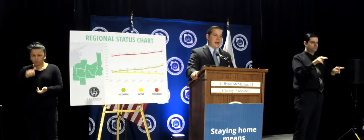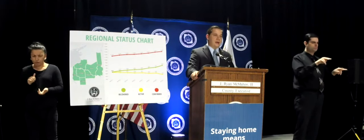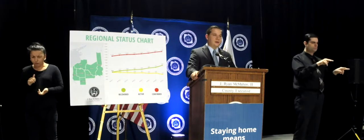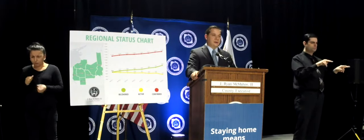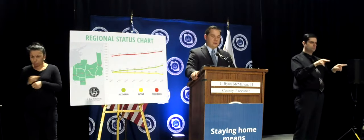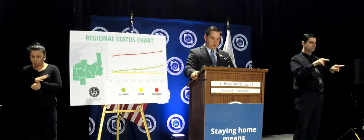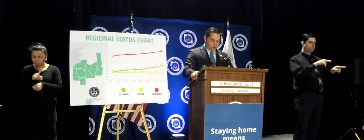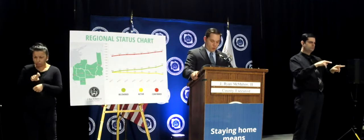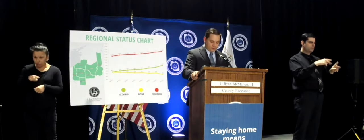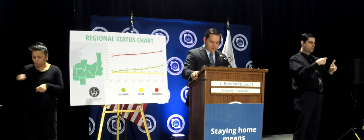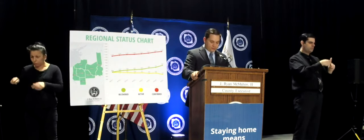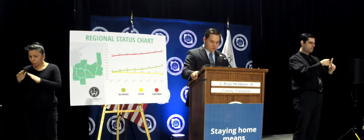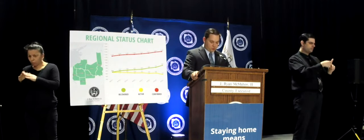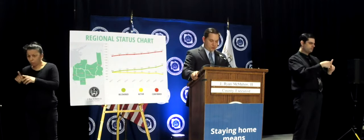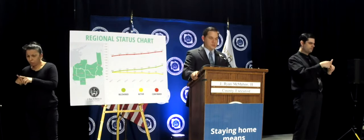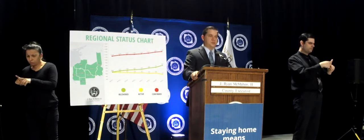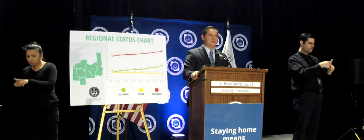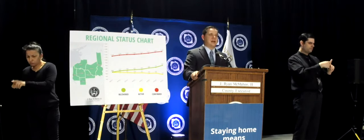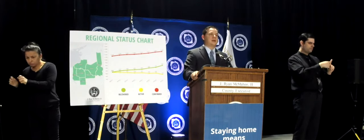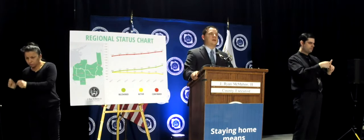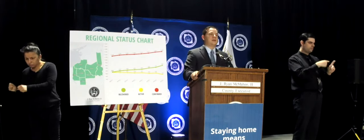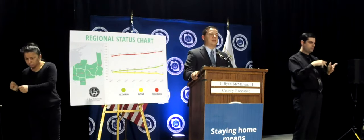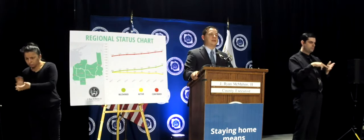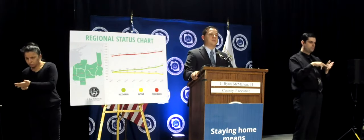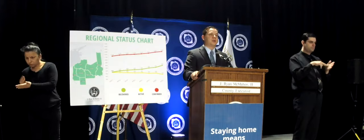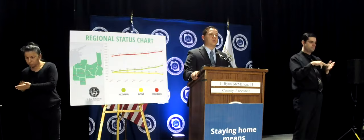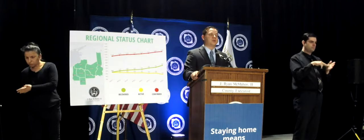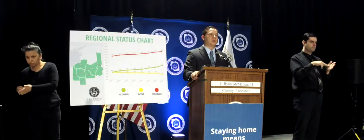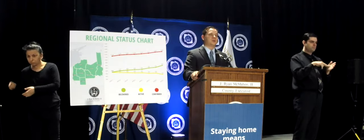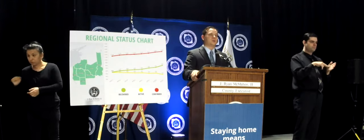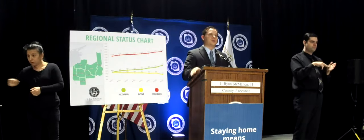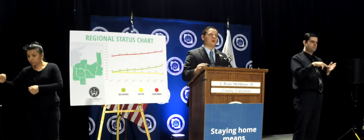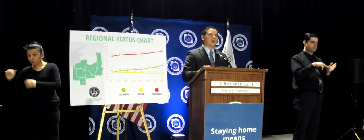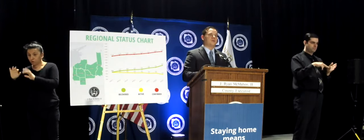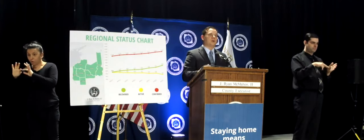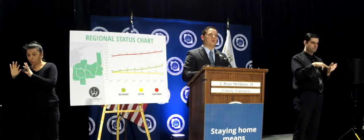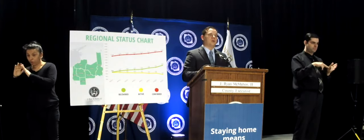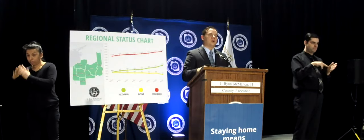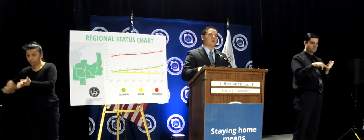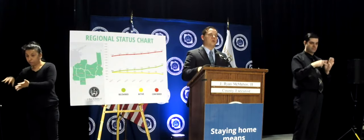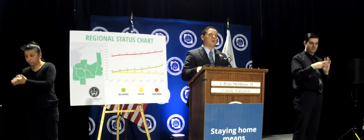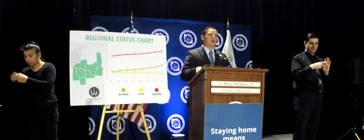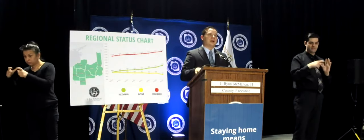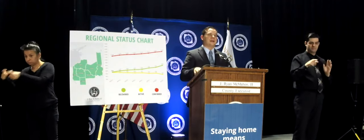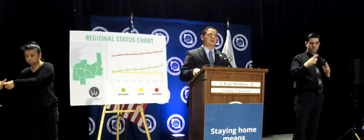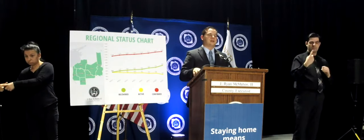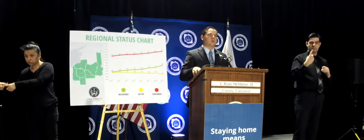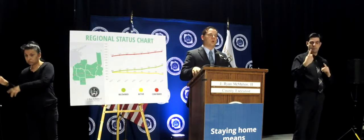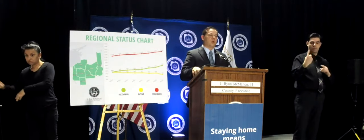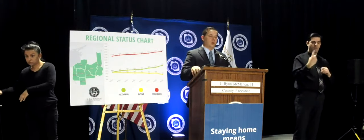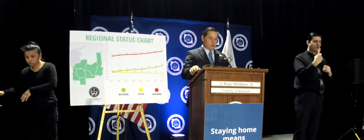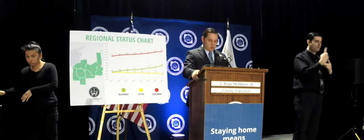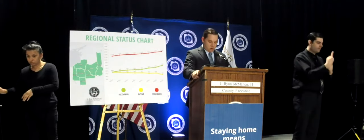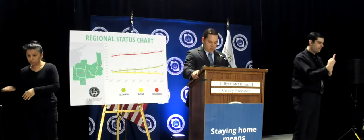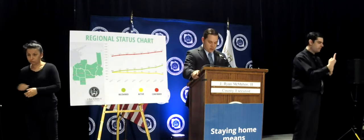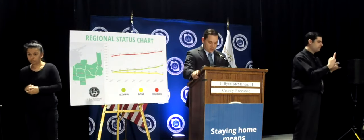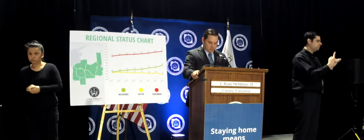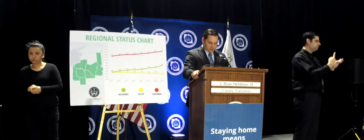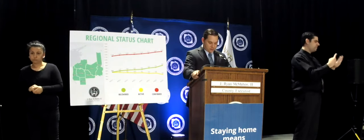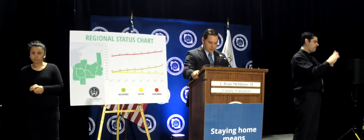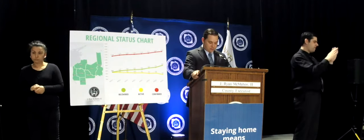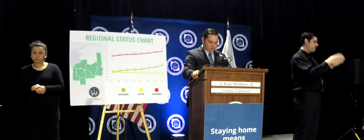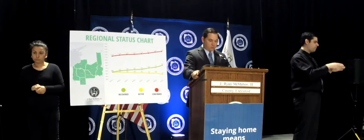already had in a quarantine situation. Does not take as many resources. We don't have to go figure out who their contacts were